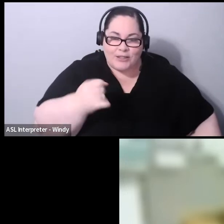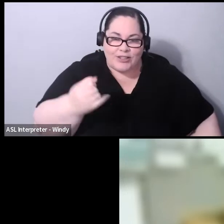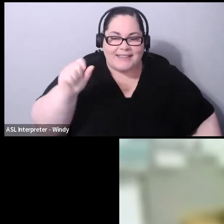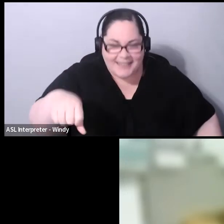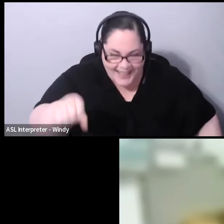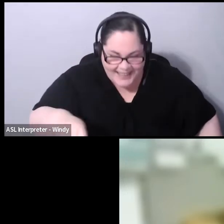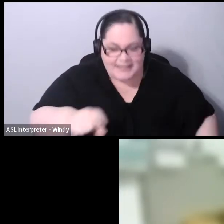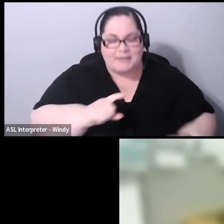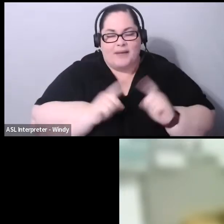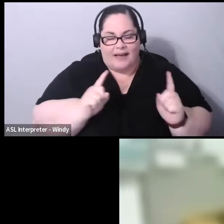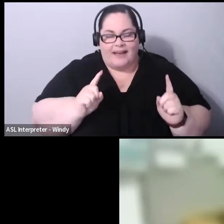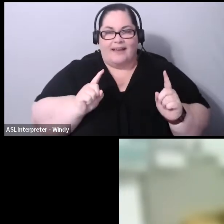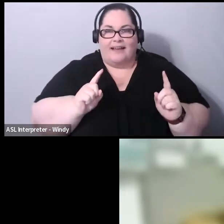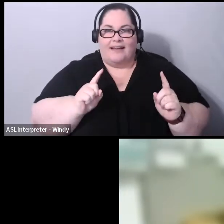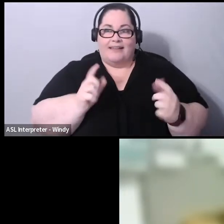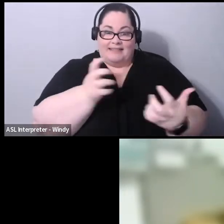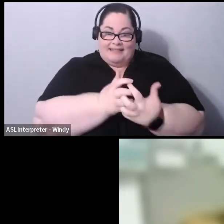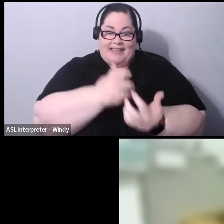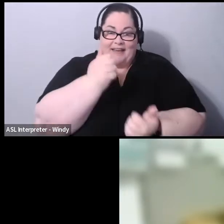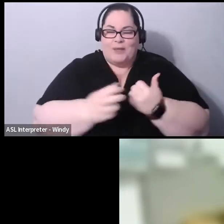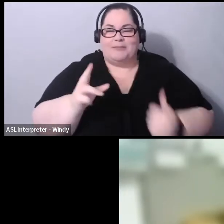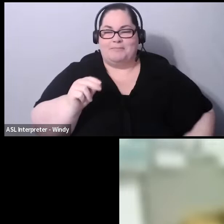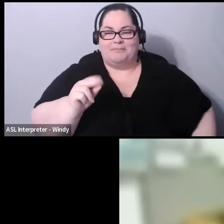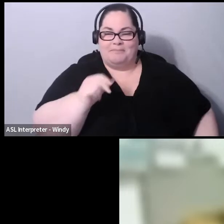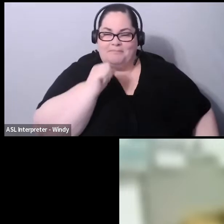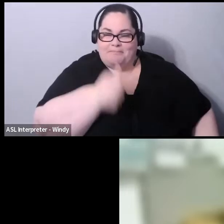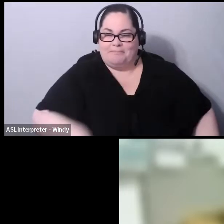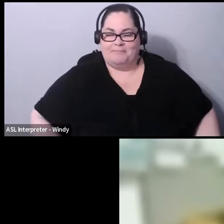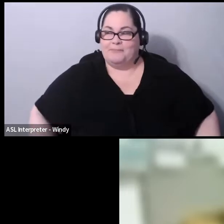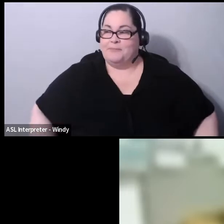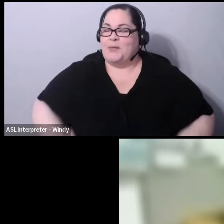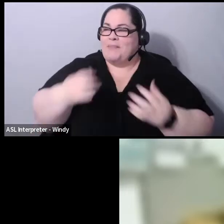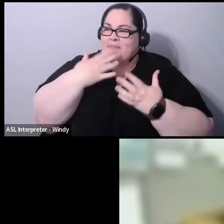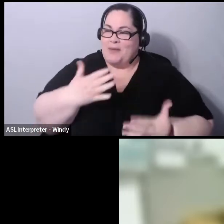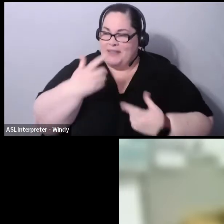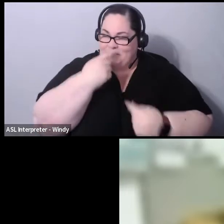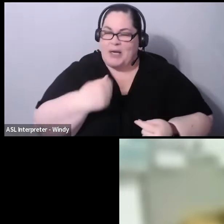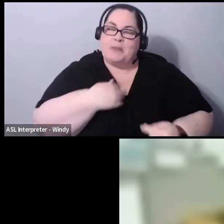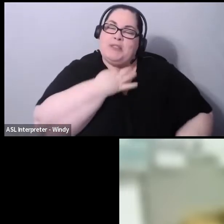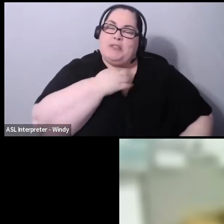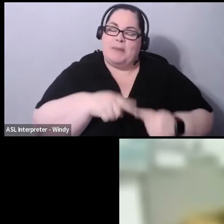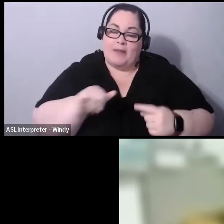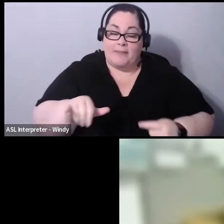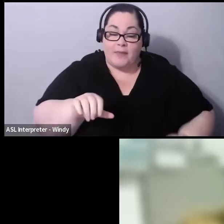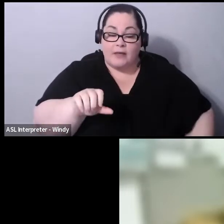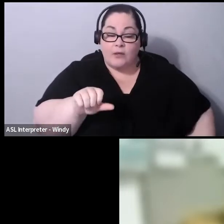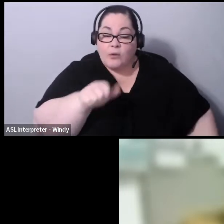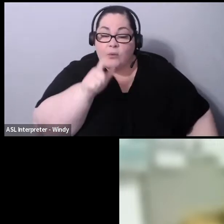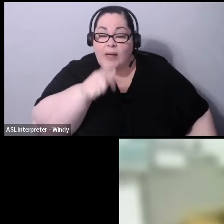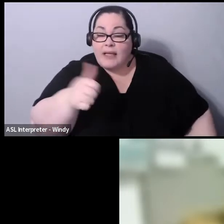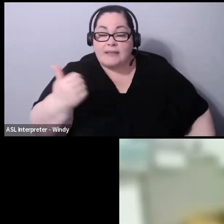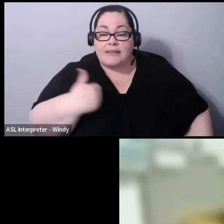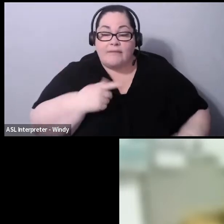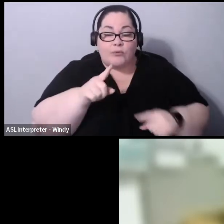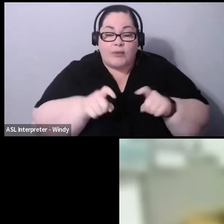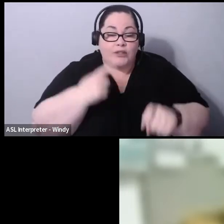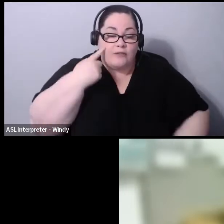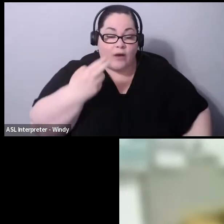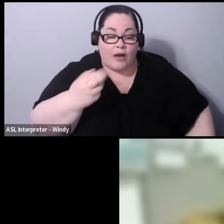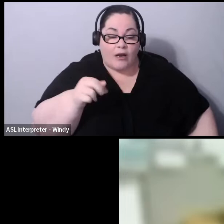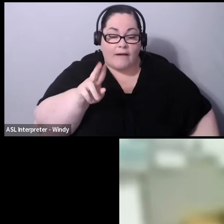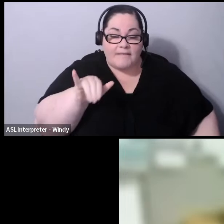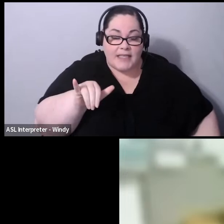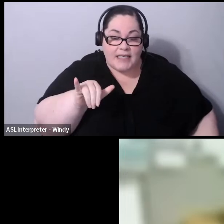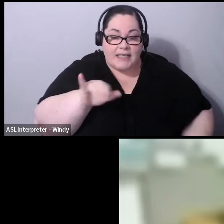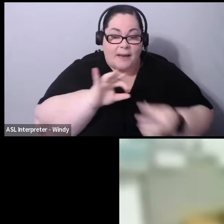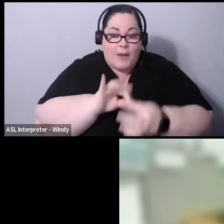Great. Very, very interesting. I was curious about that. Thanks, Harvey. Does anybody else have any questions for Harvey